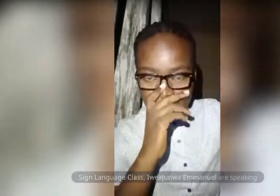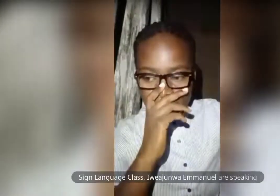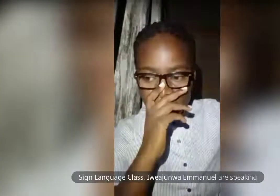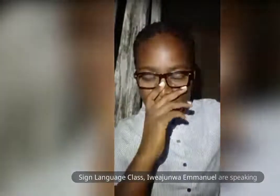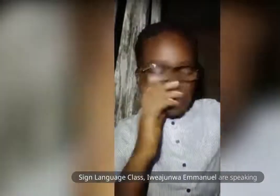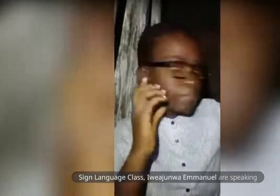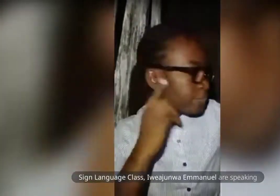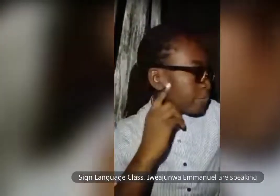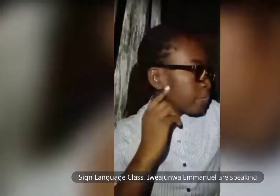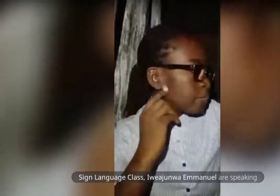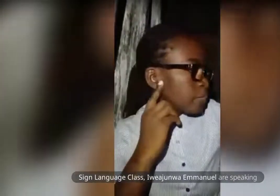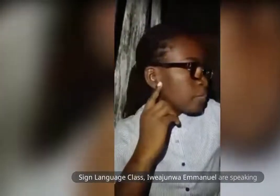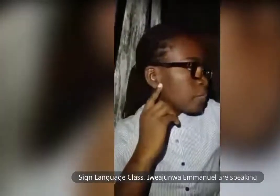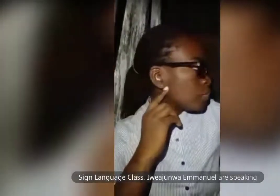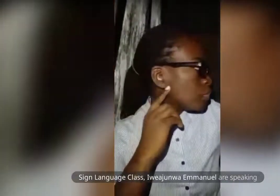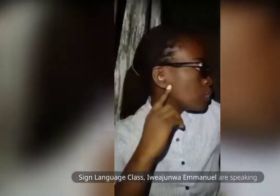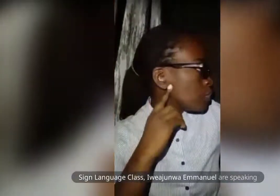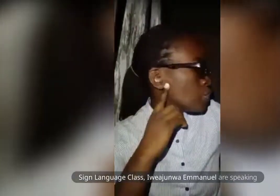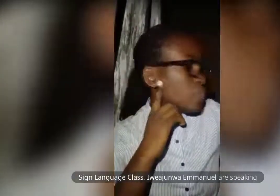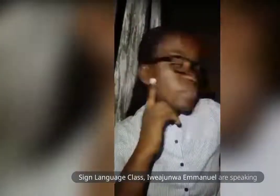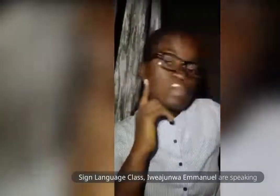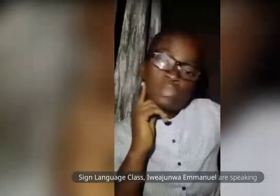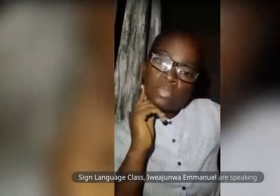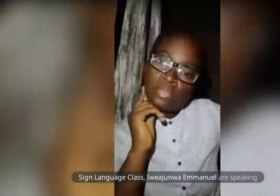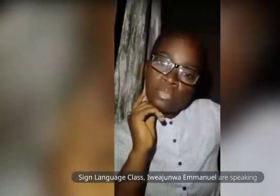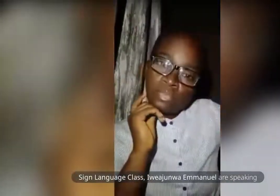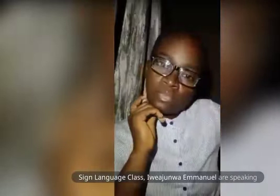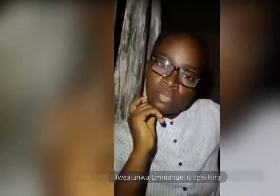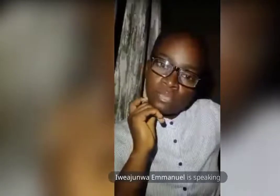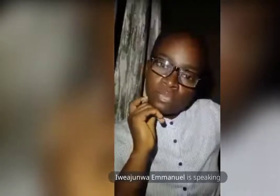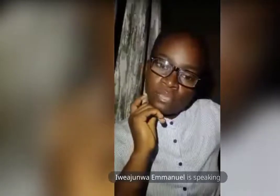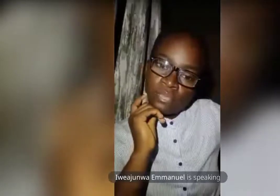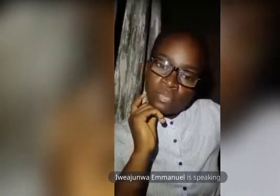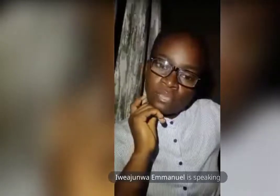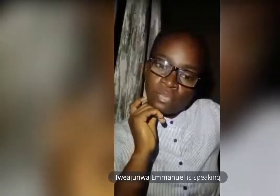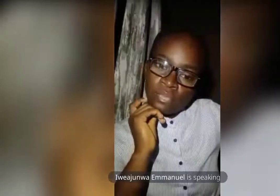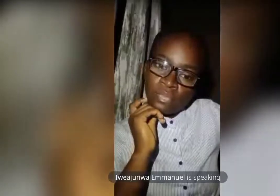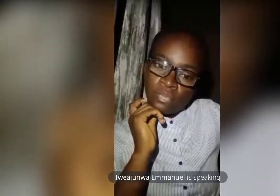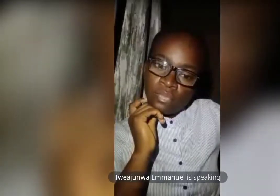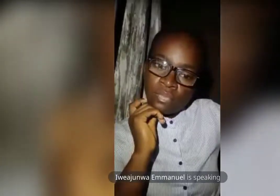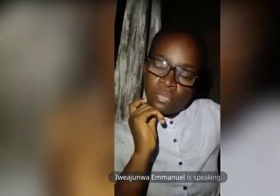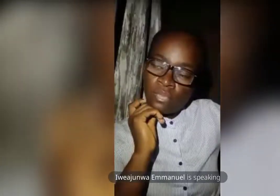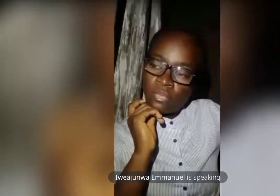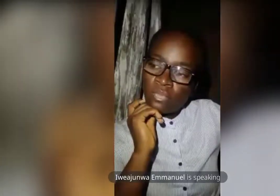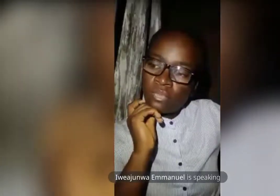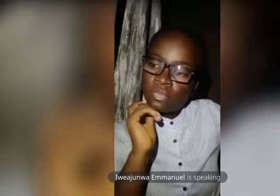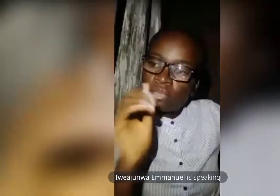reconnect. Please, Please for continue. please, can you just let us know?